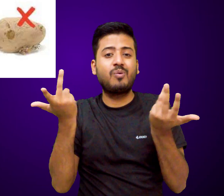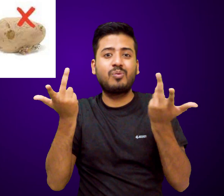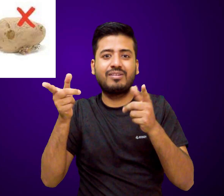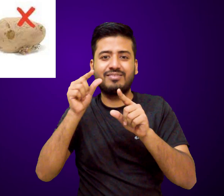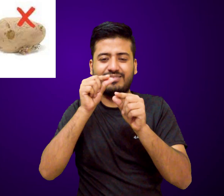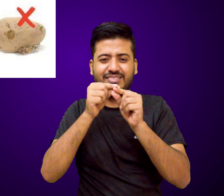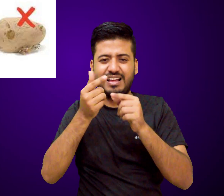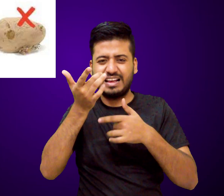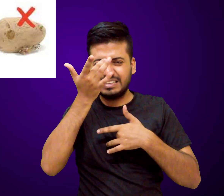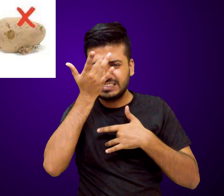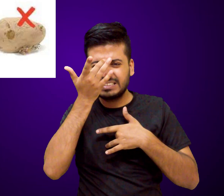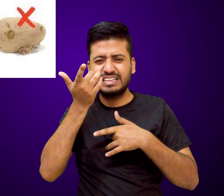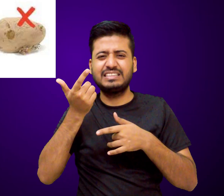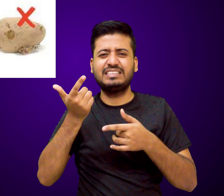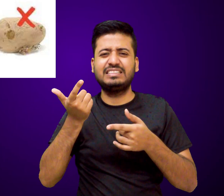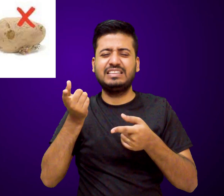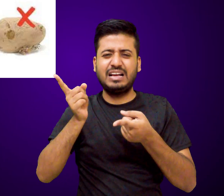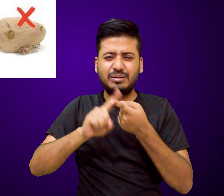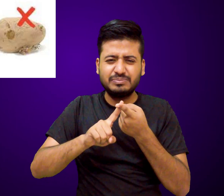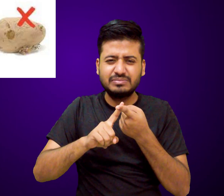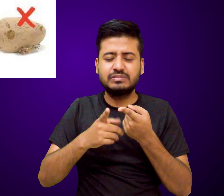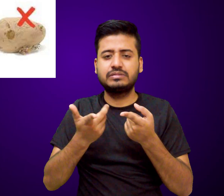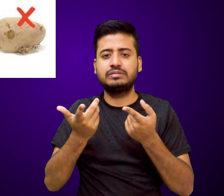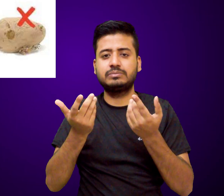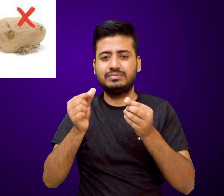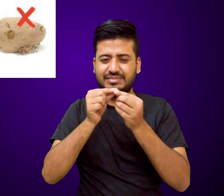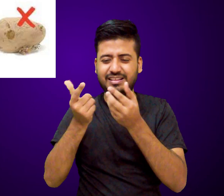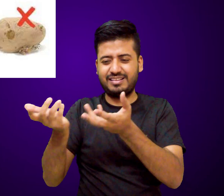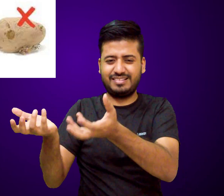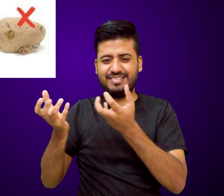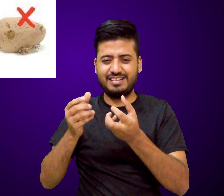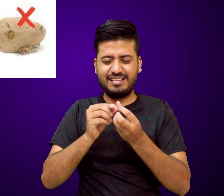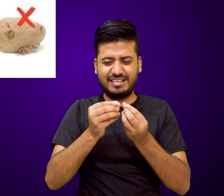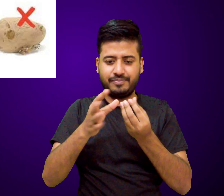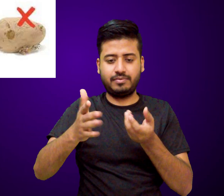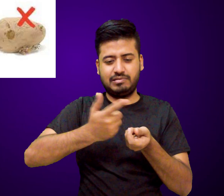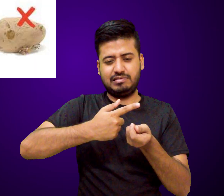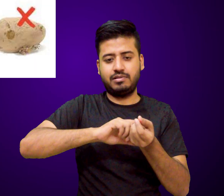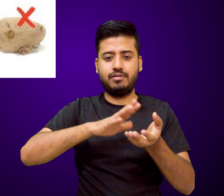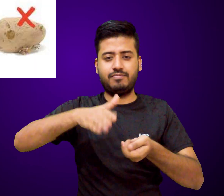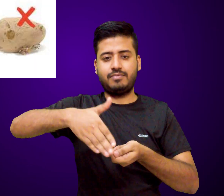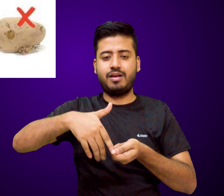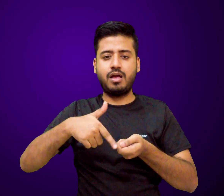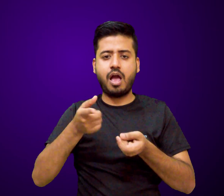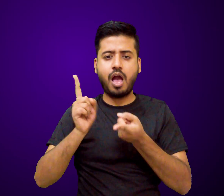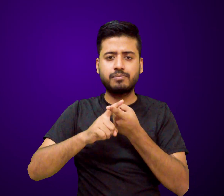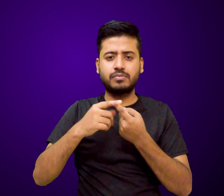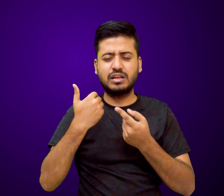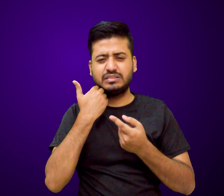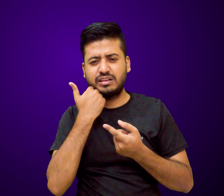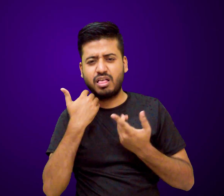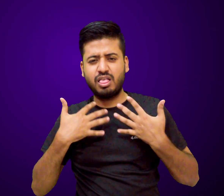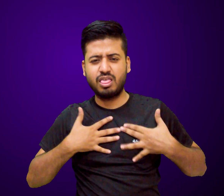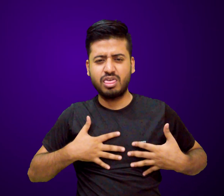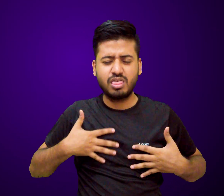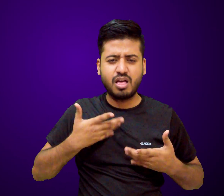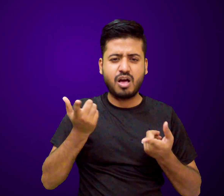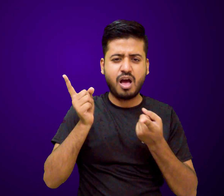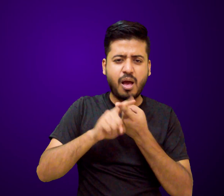two glycoalkaloid compounds naturally found in various other foods, including eggplants and tomatoes. 1.